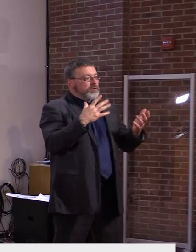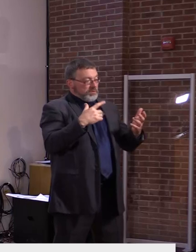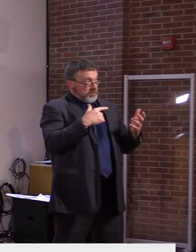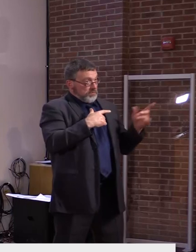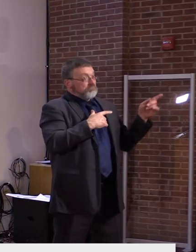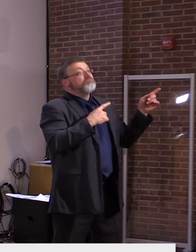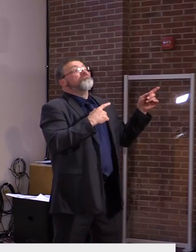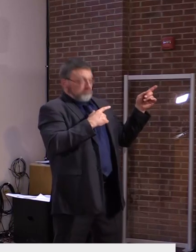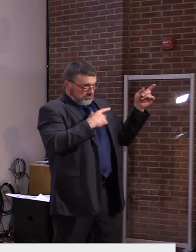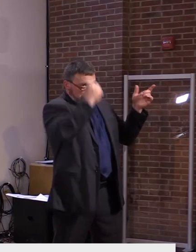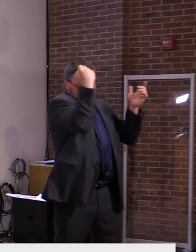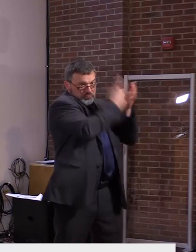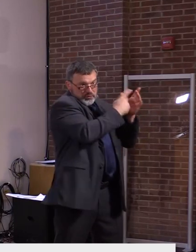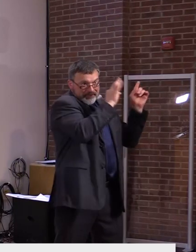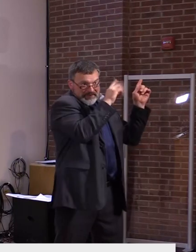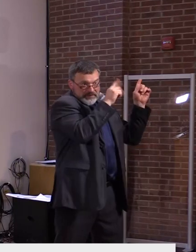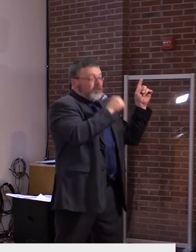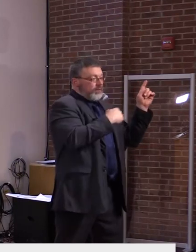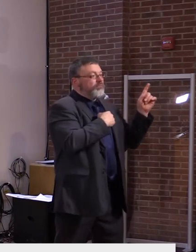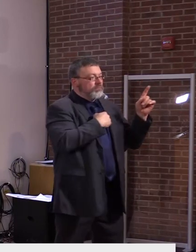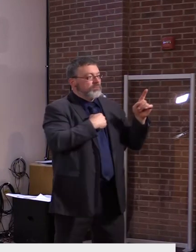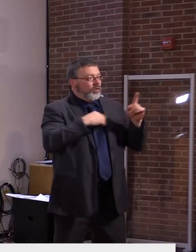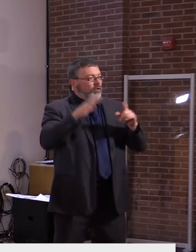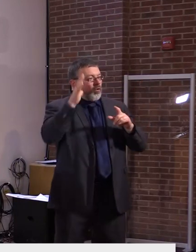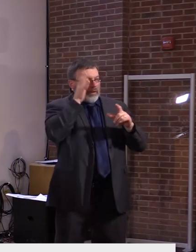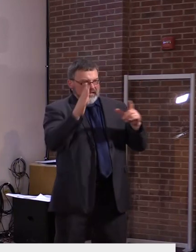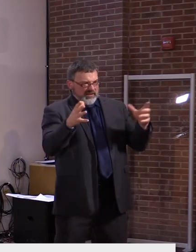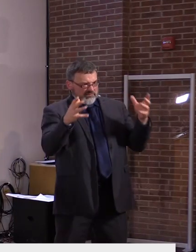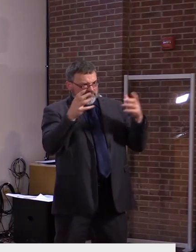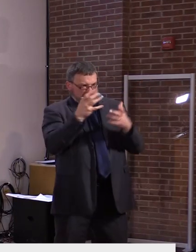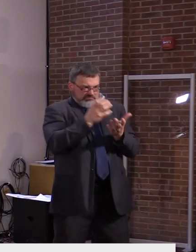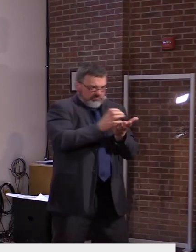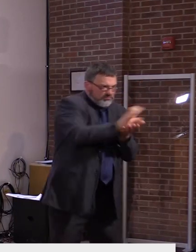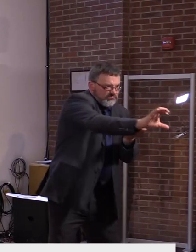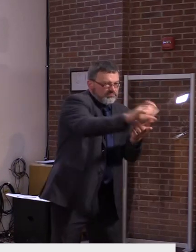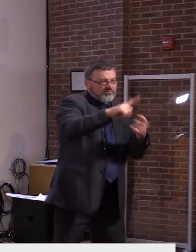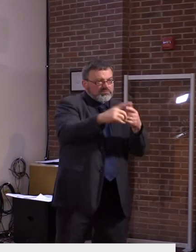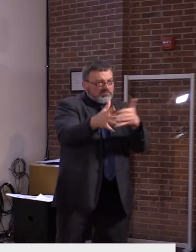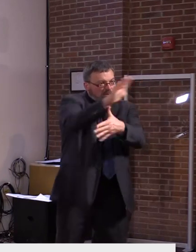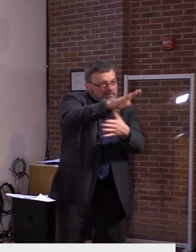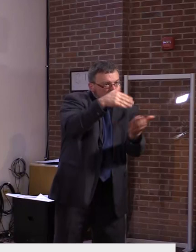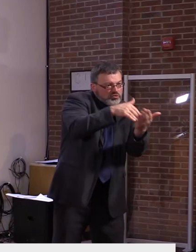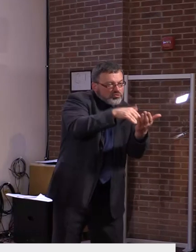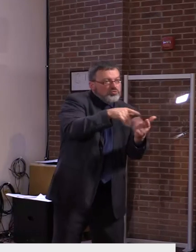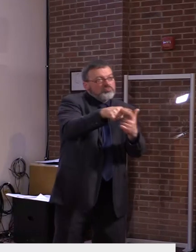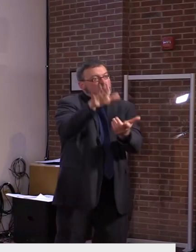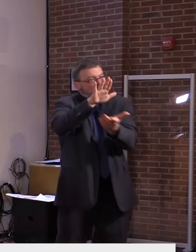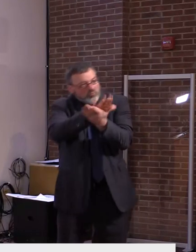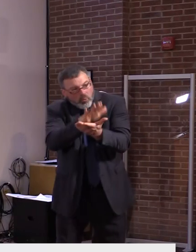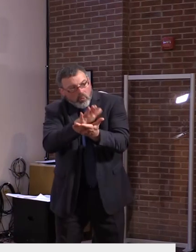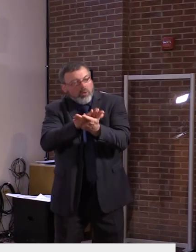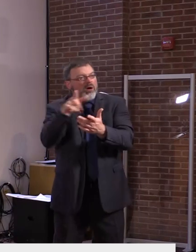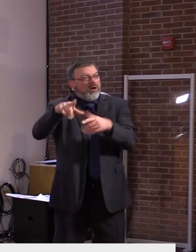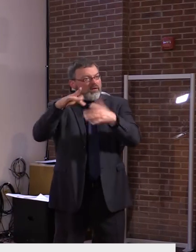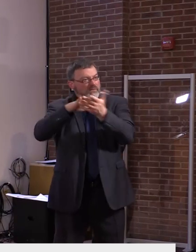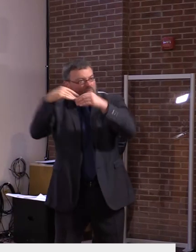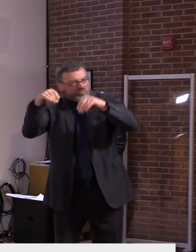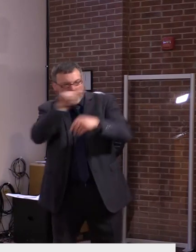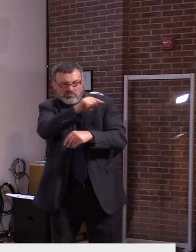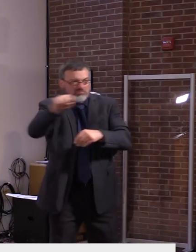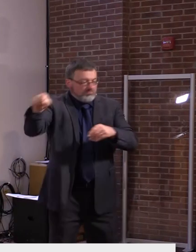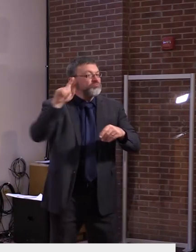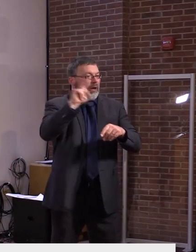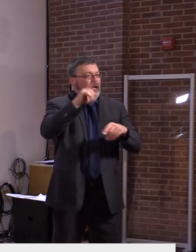pediatricians as we wait for federal regulators to review the data. If authorized, the